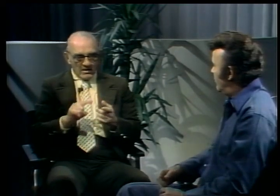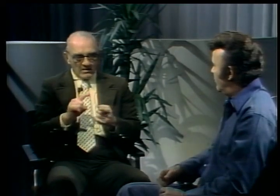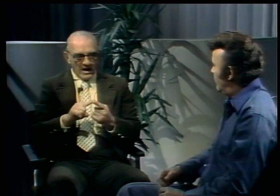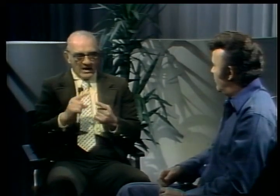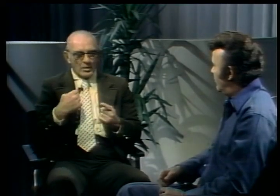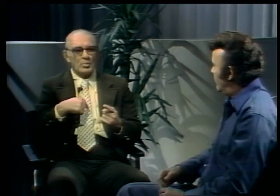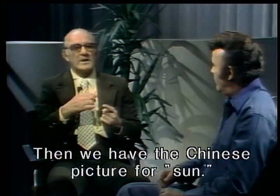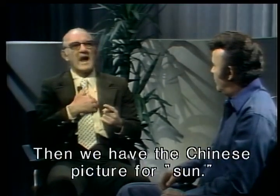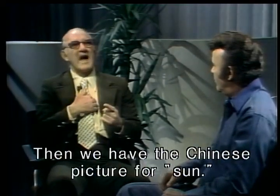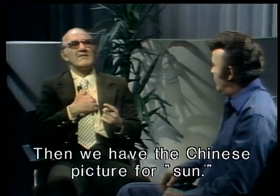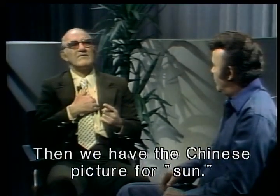Then we have